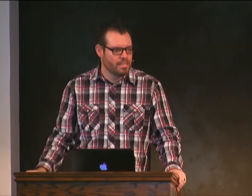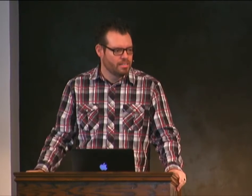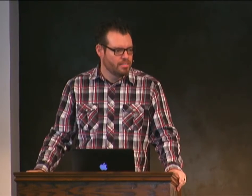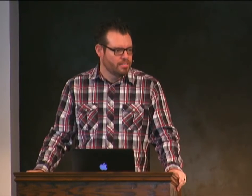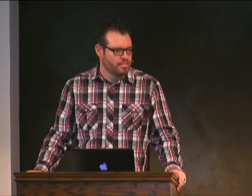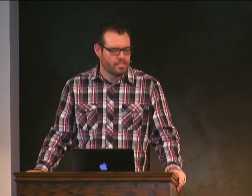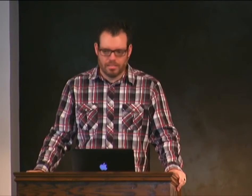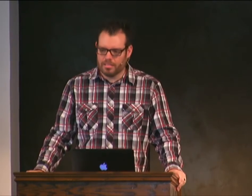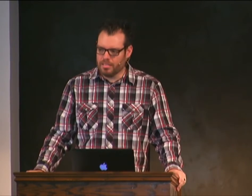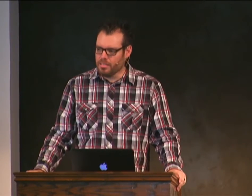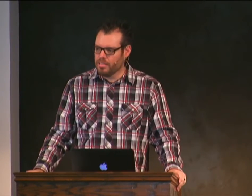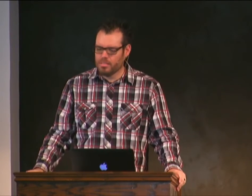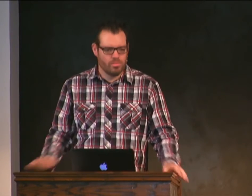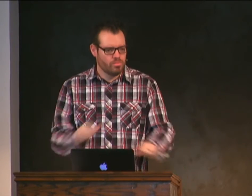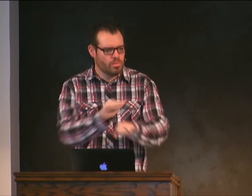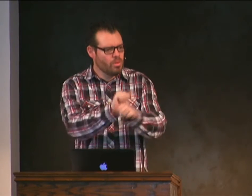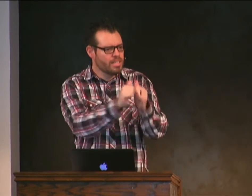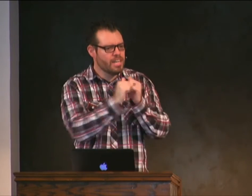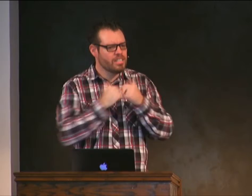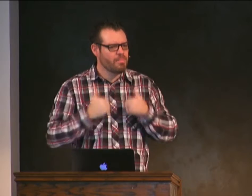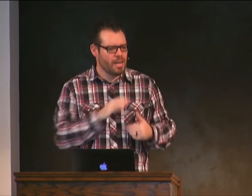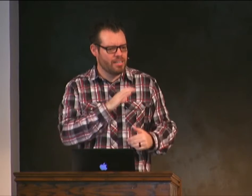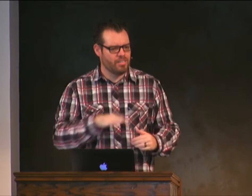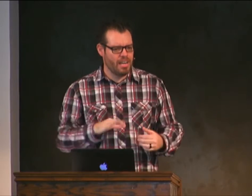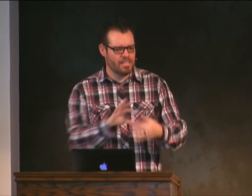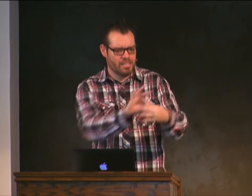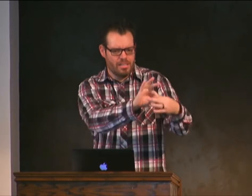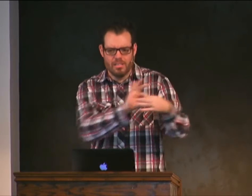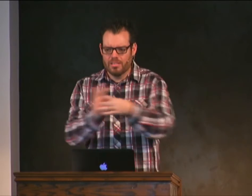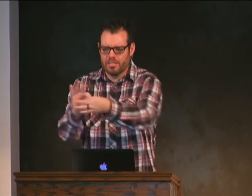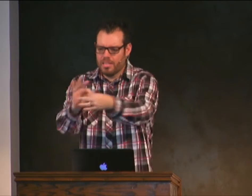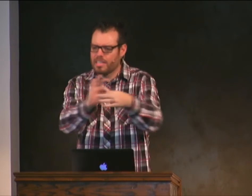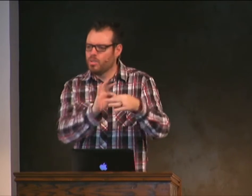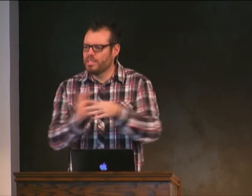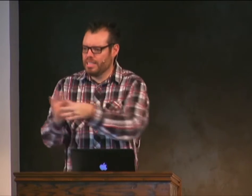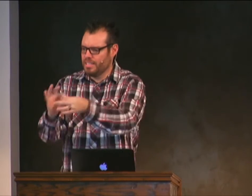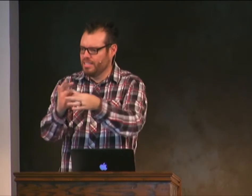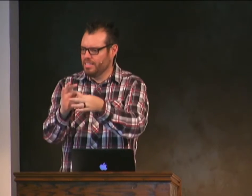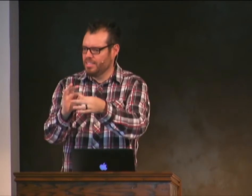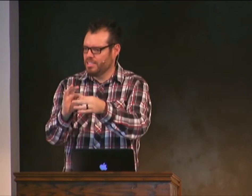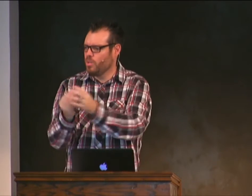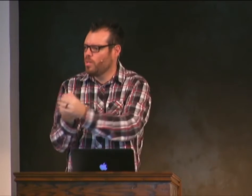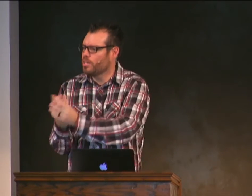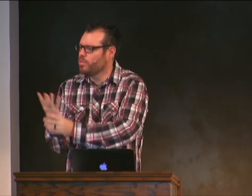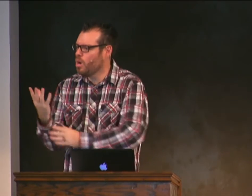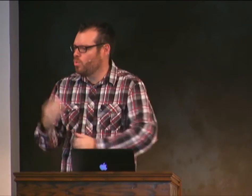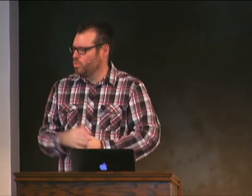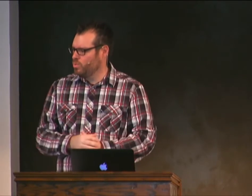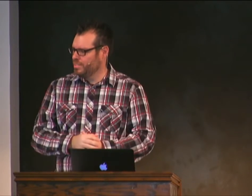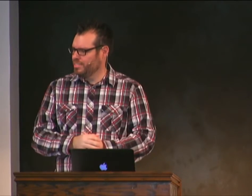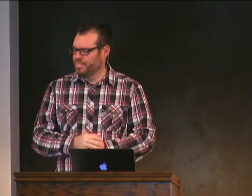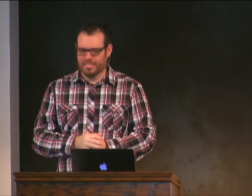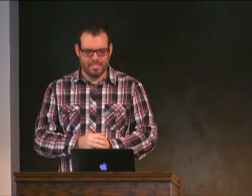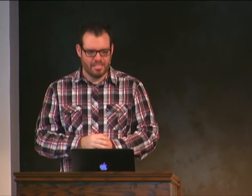God already. We work together as a body of Christ in unity so we can